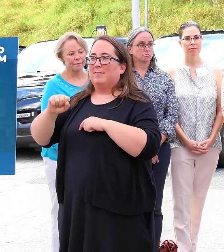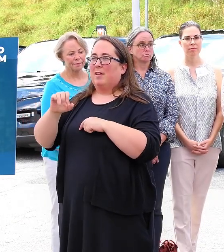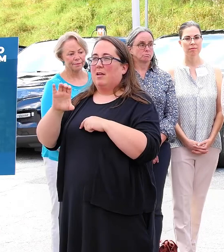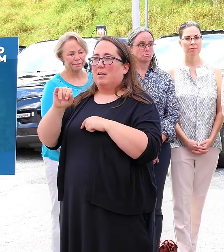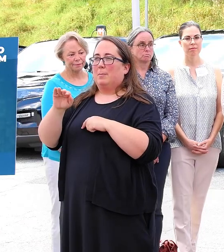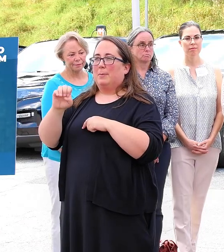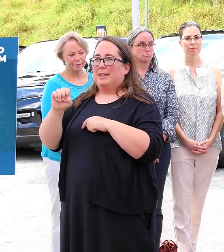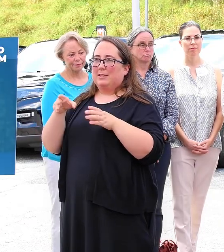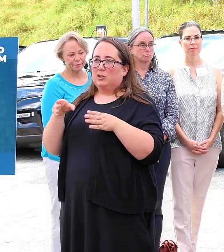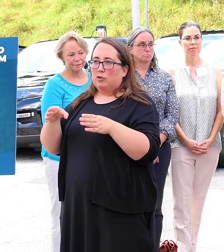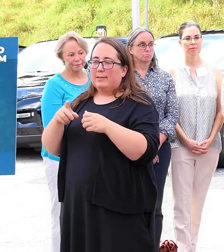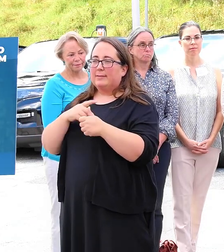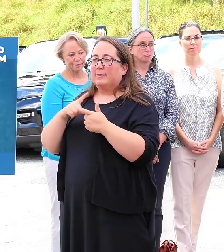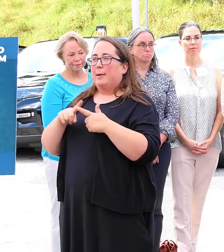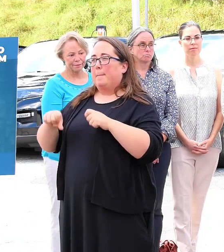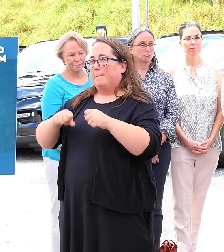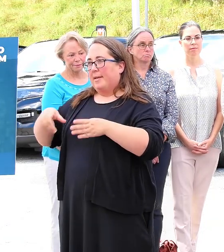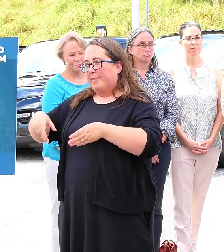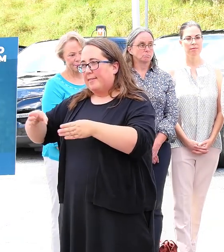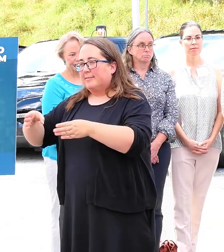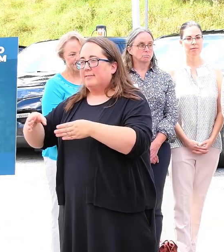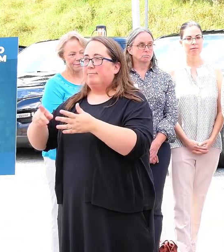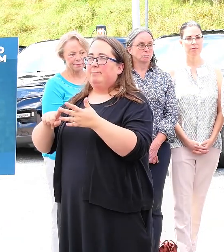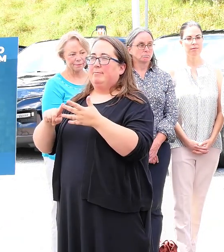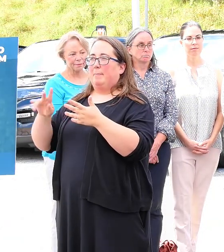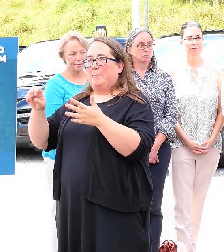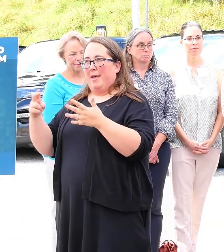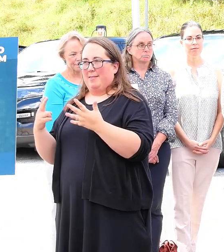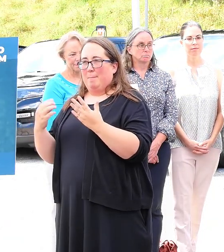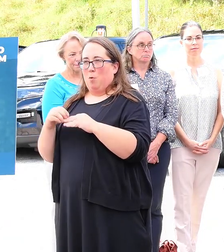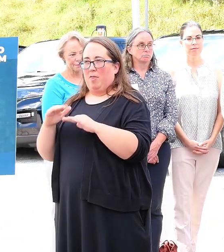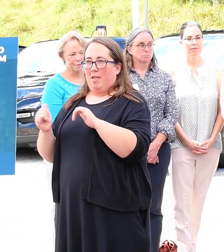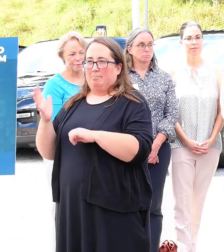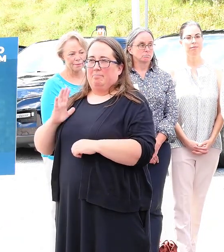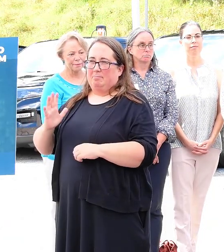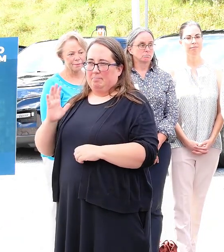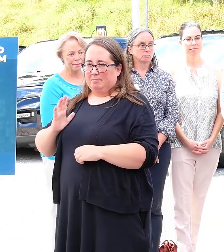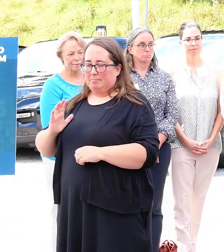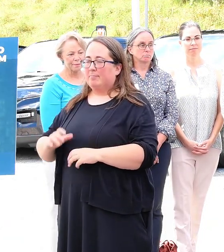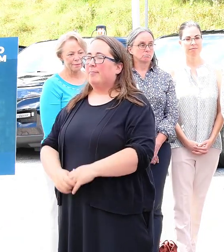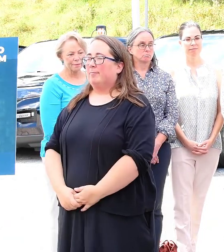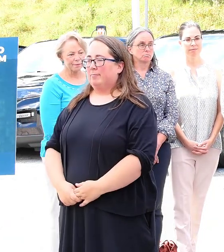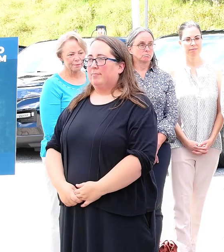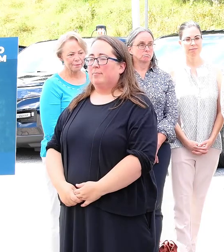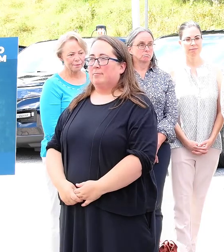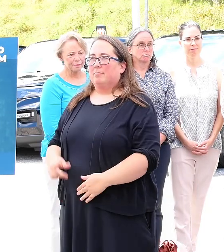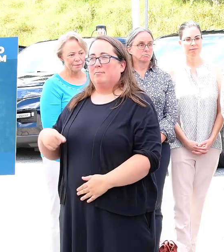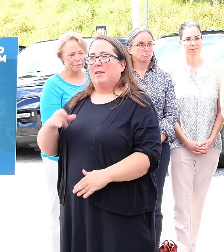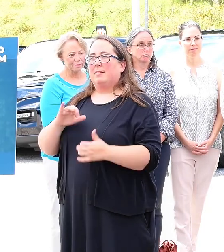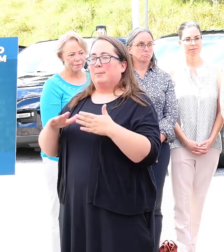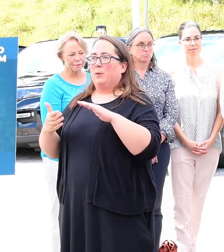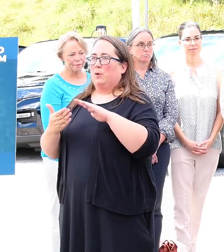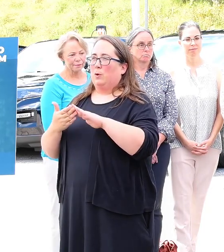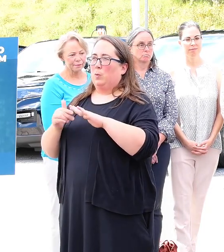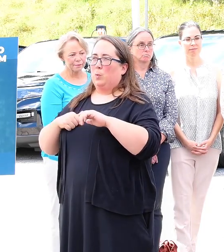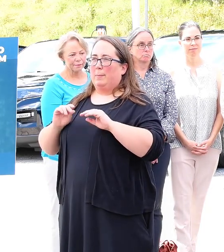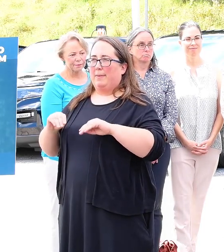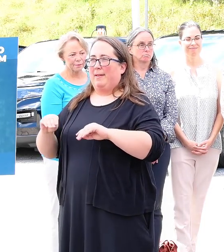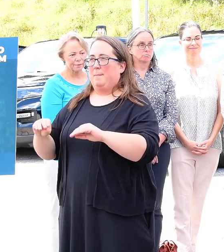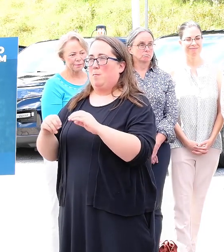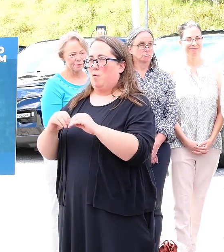streets, bike lanes and paths, much more than in previous years. As a community, we planted more